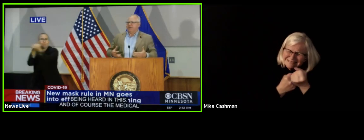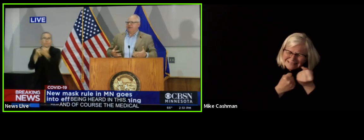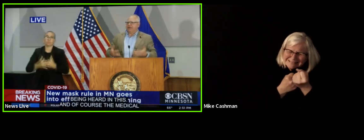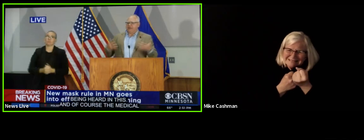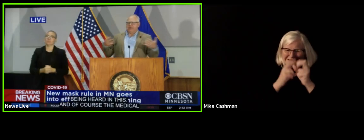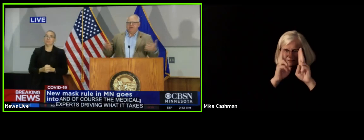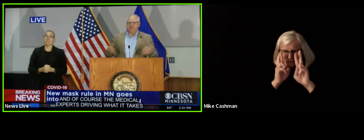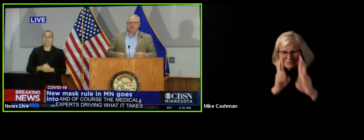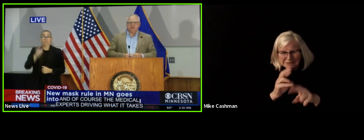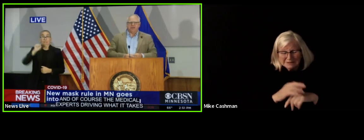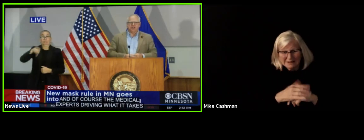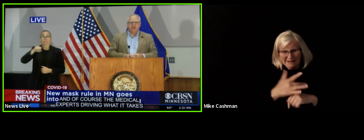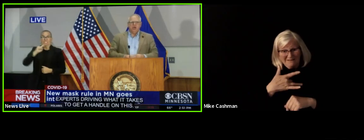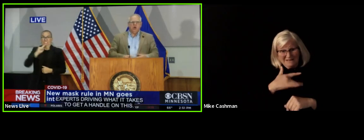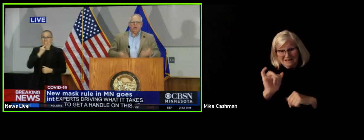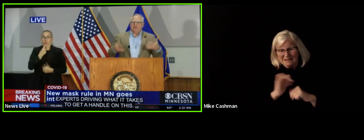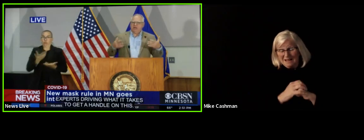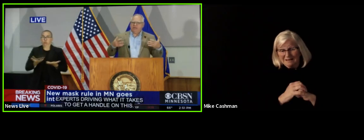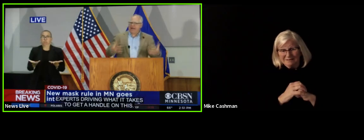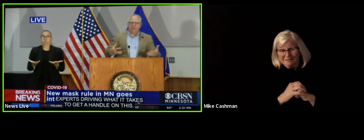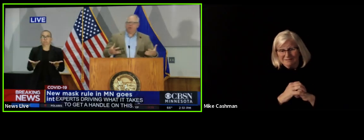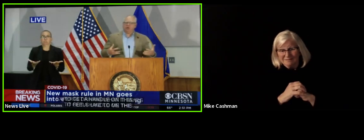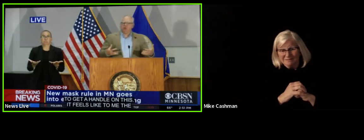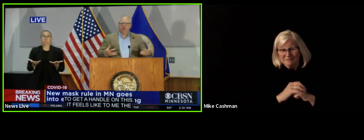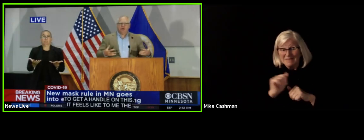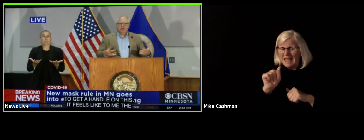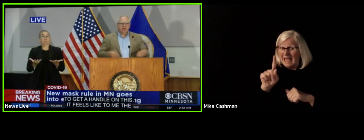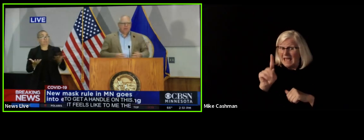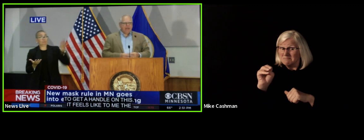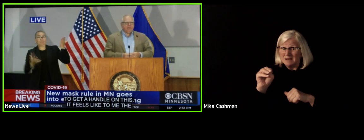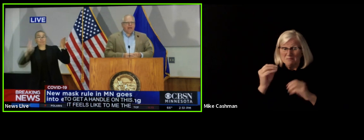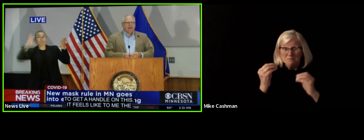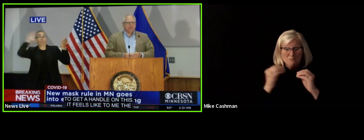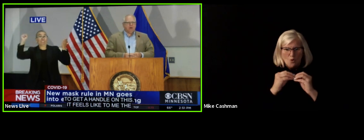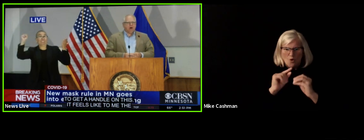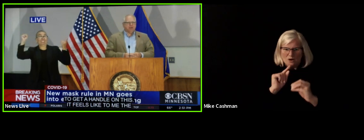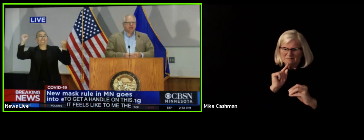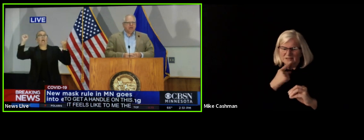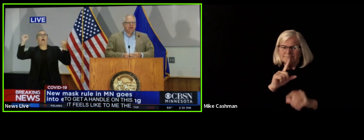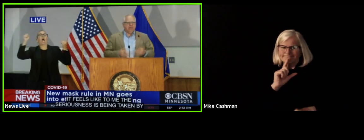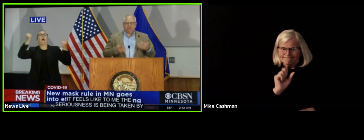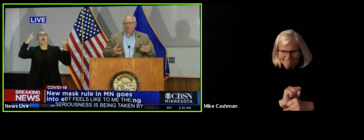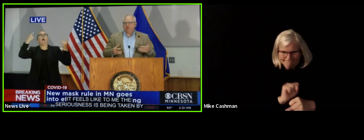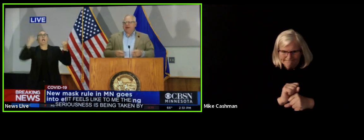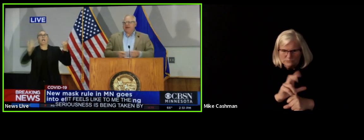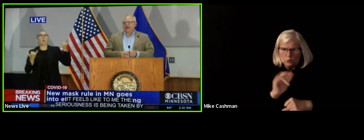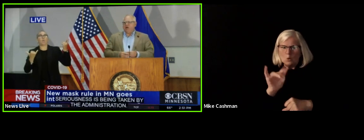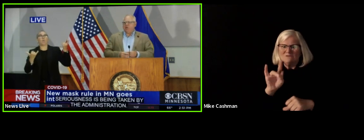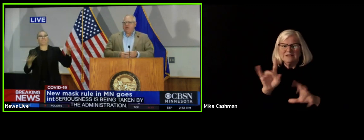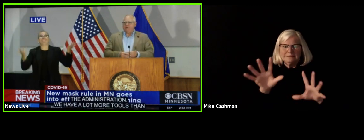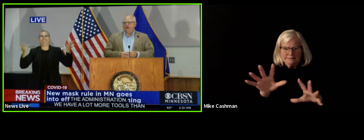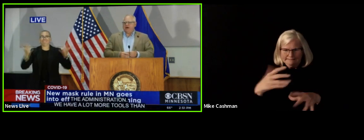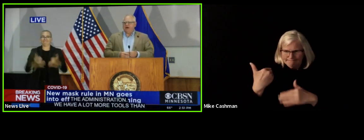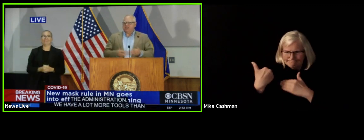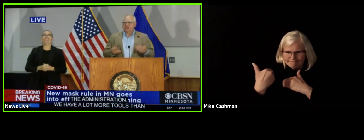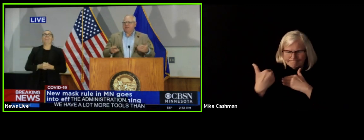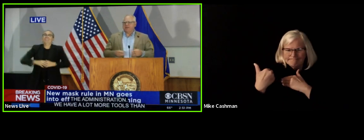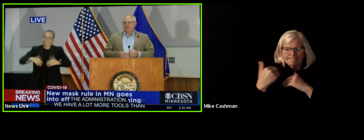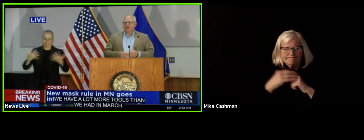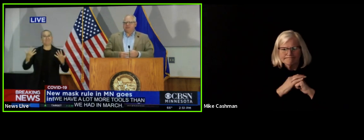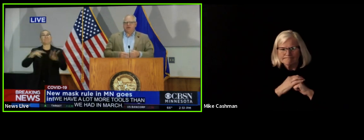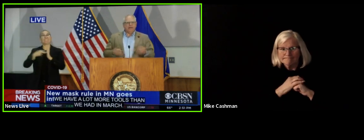now being taken by the administration. We have a lot more tools than we had back in March. Couple that now with us